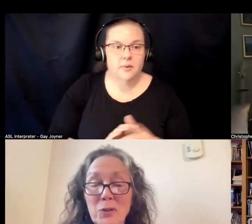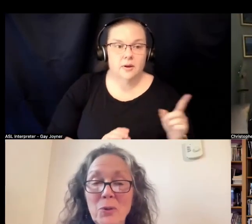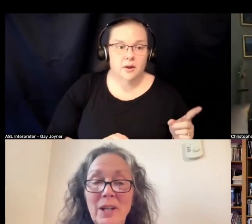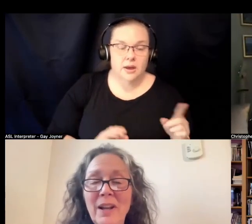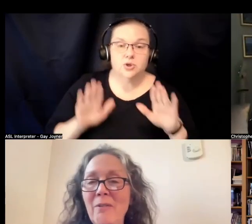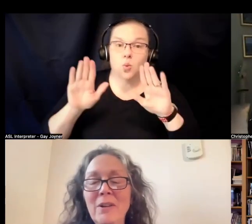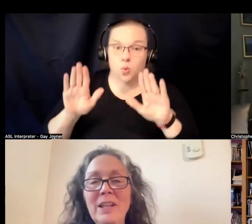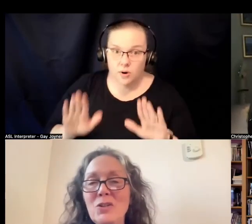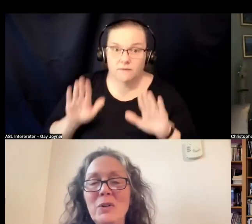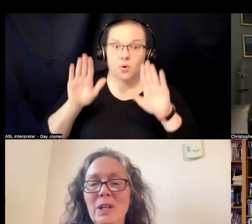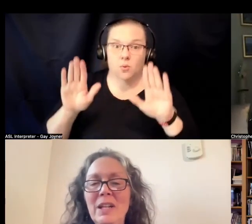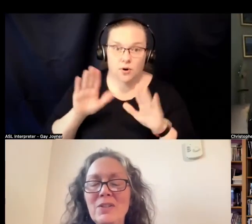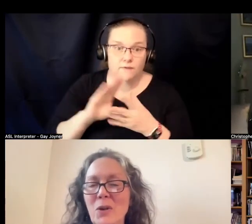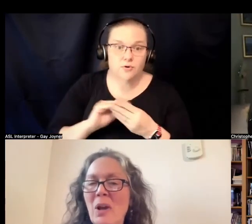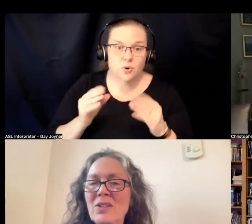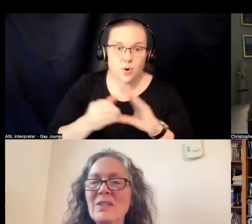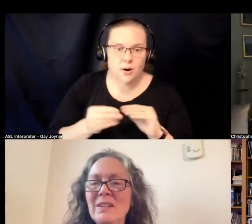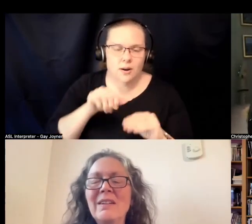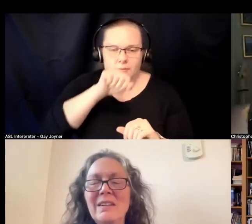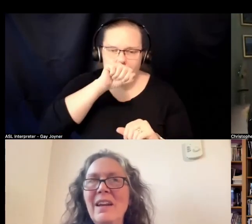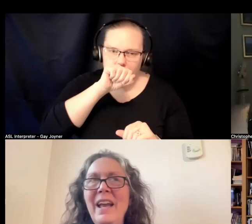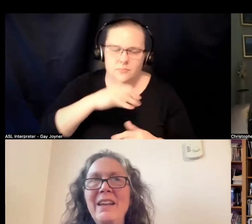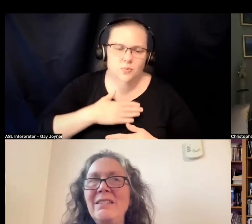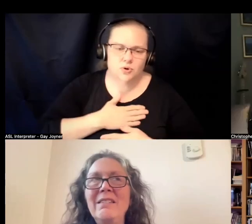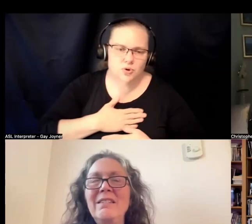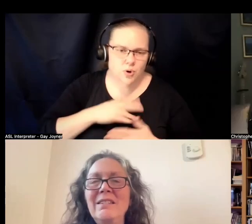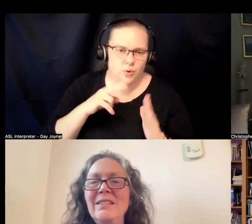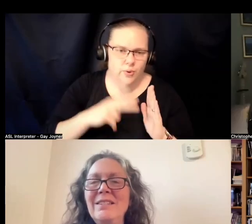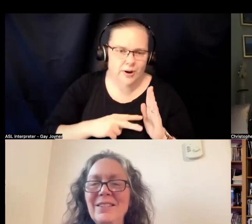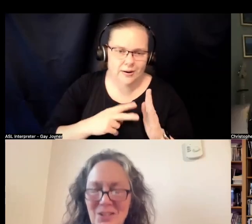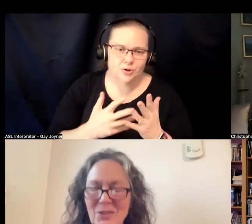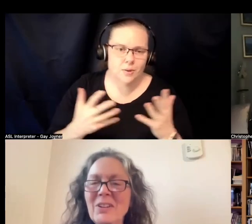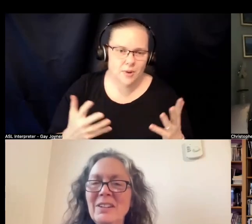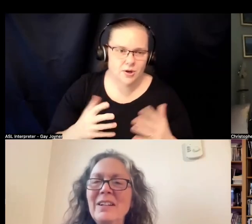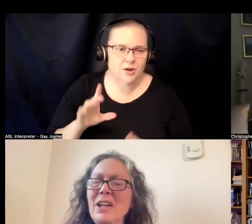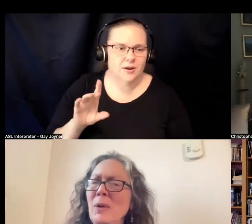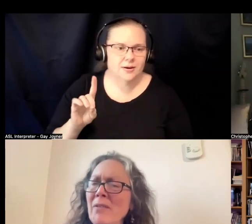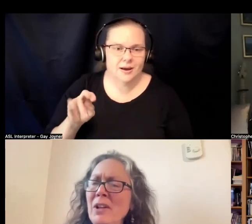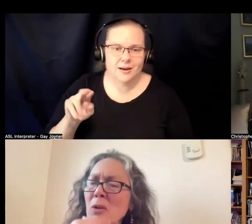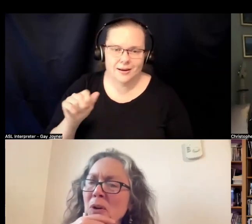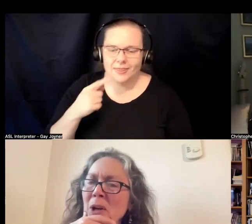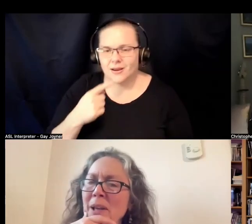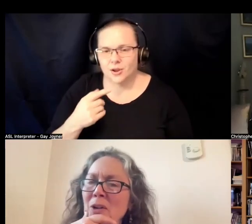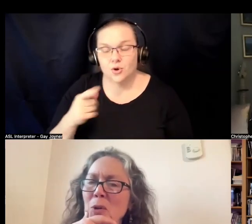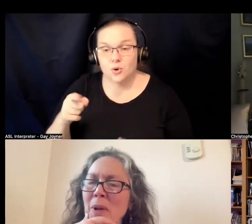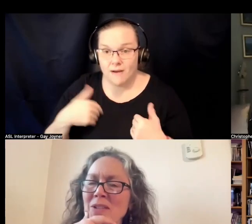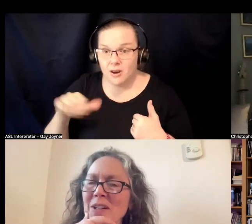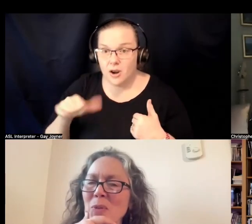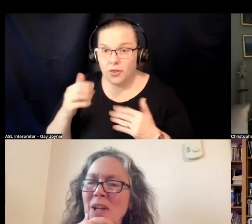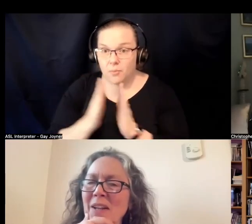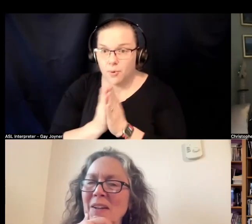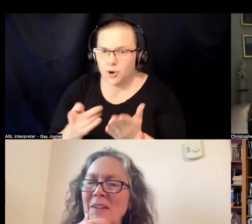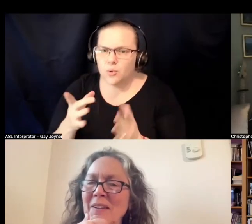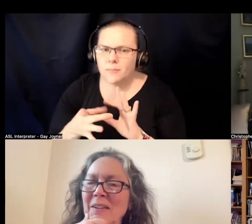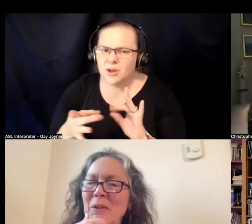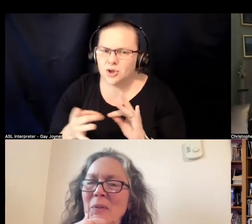wonderful story. I really enjoyed reading it so much. Thank you, Diane. Sure. You have another book coming out you were mentioning